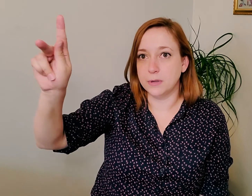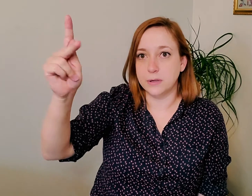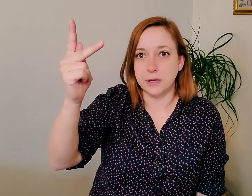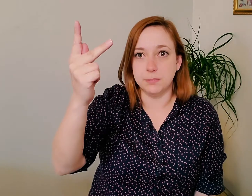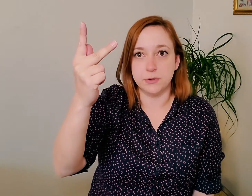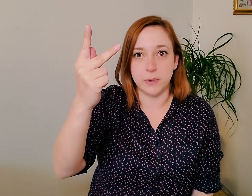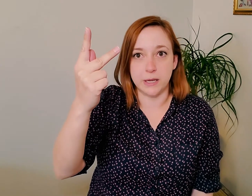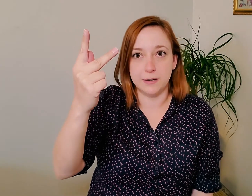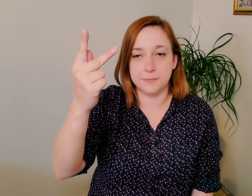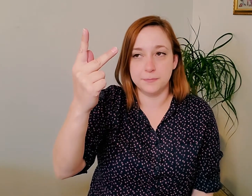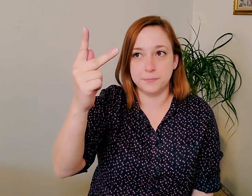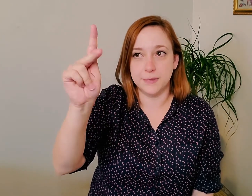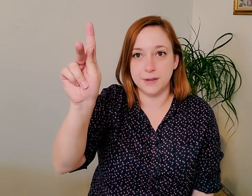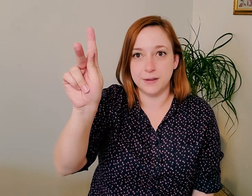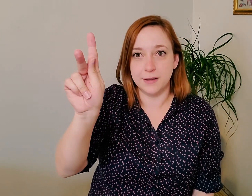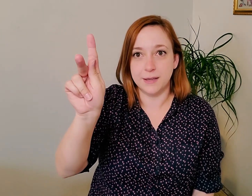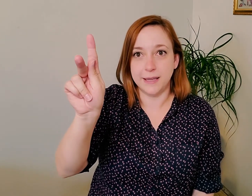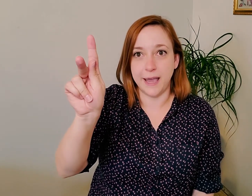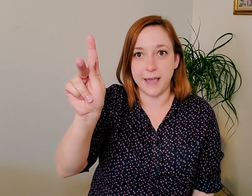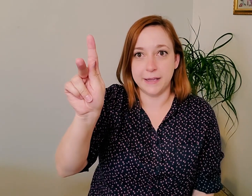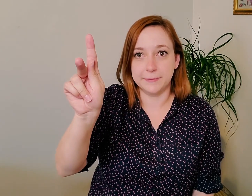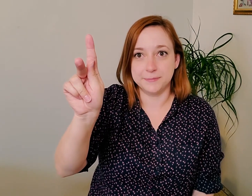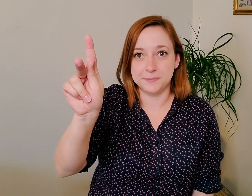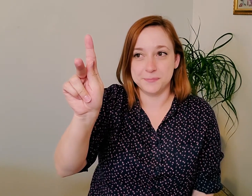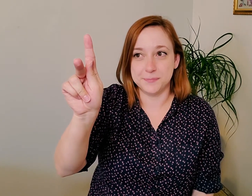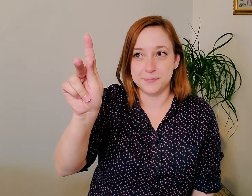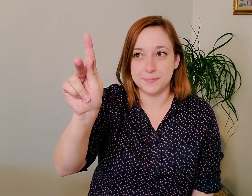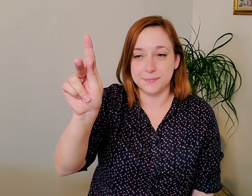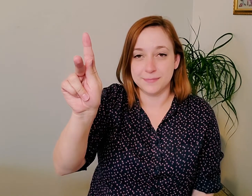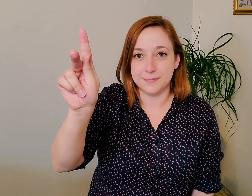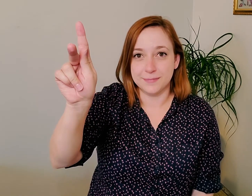in between. K.